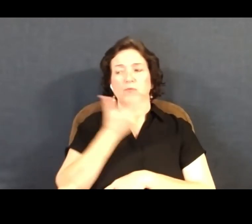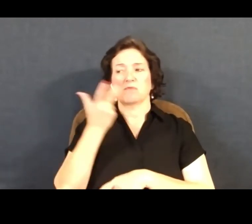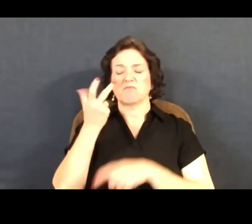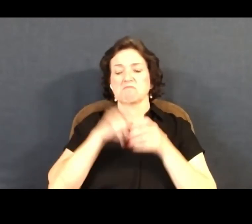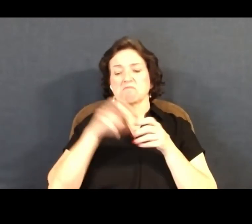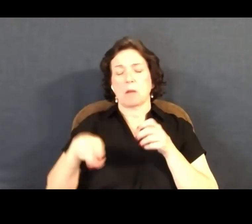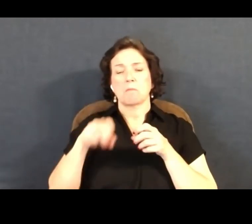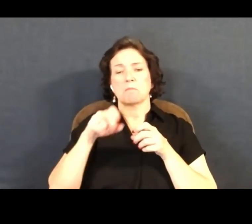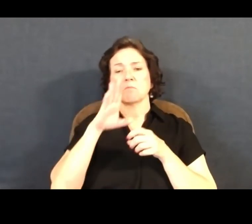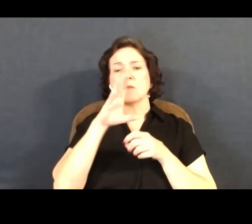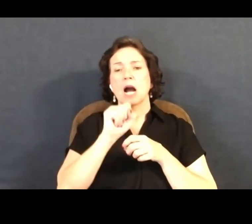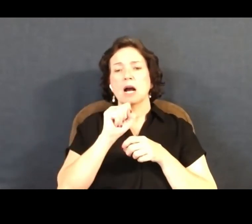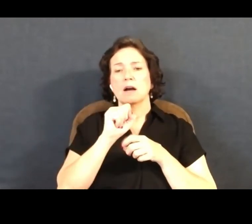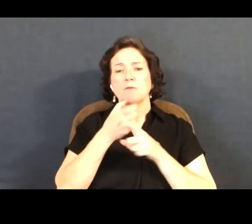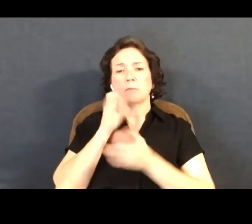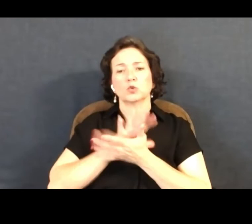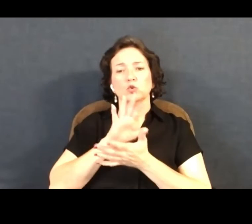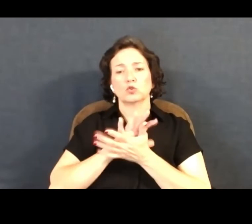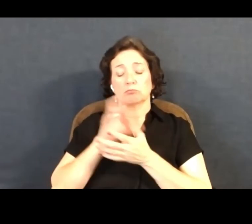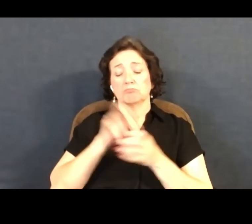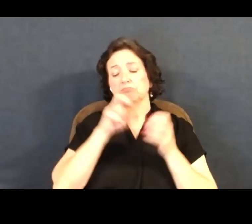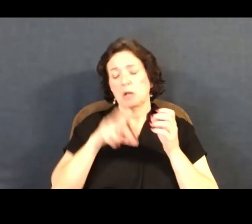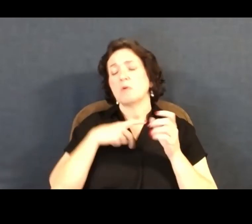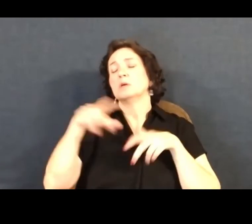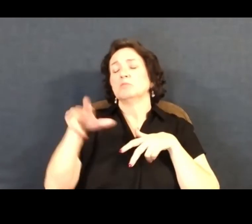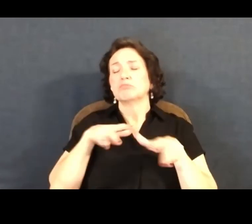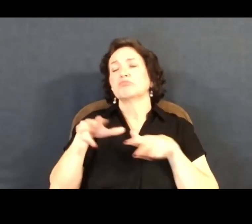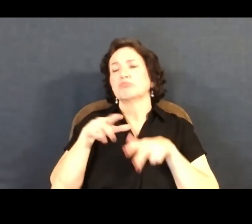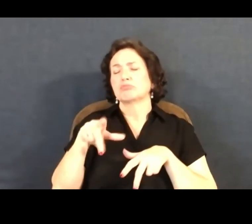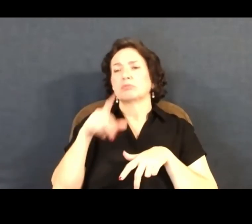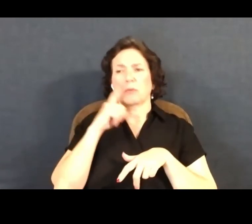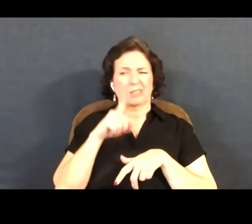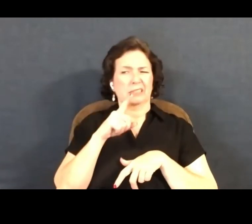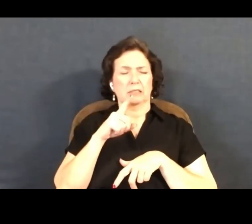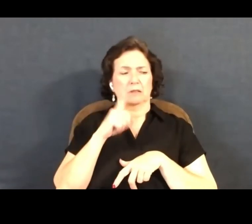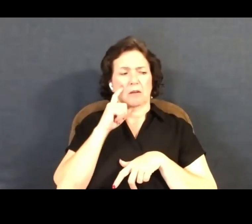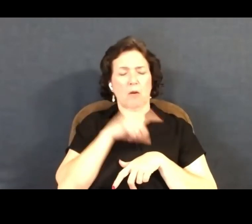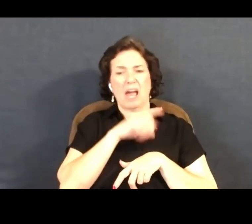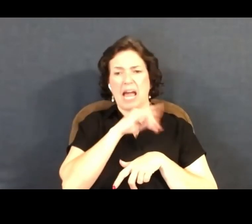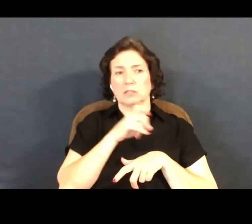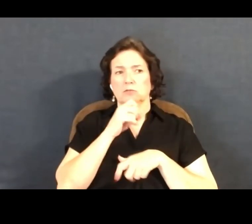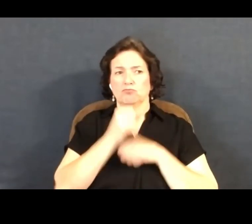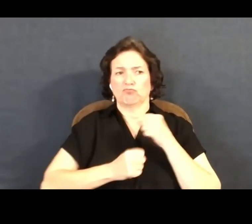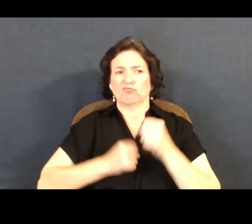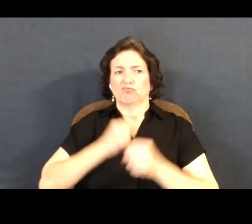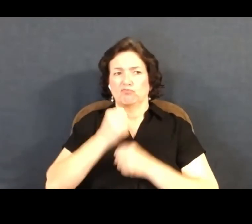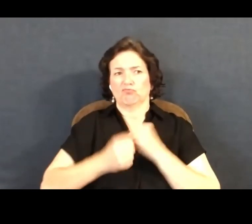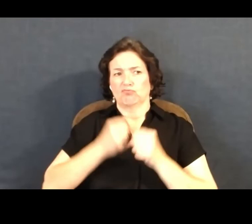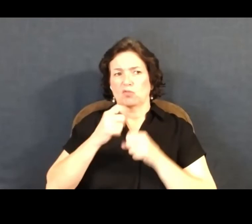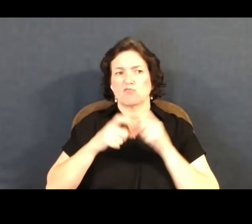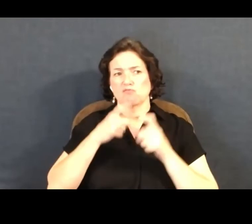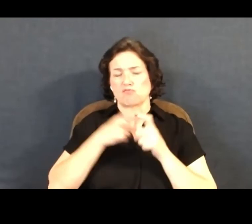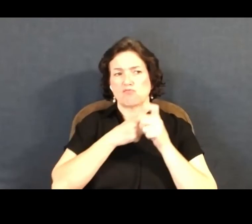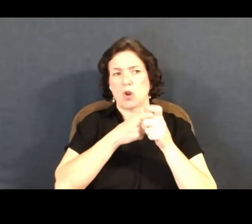and we were walking up through the barnyard, and all of a sudden Ike started jogging ahead of us, running up through the barnyard and up